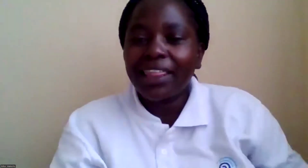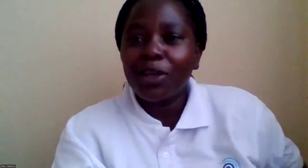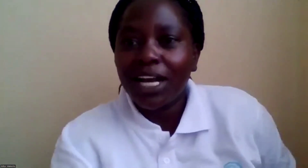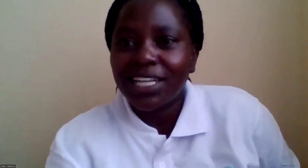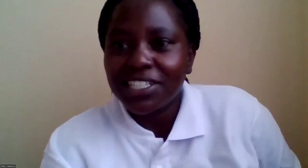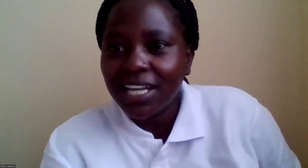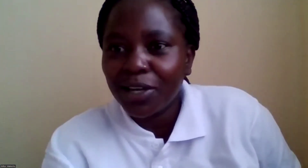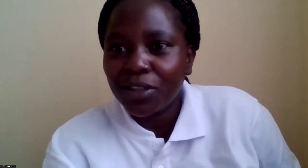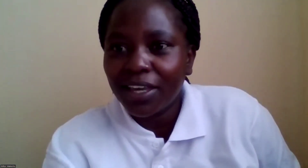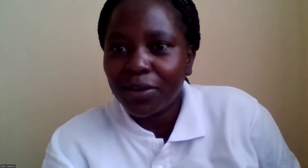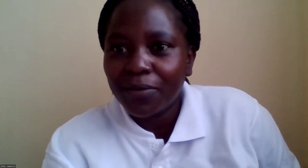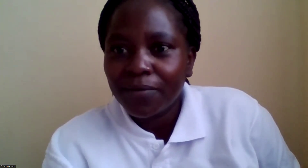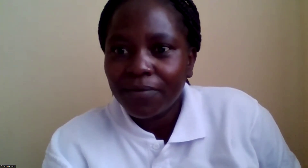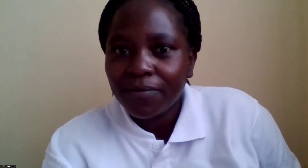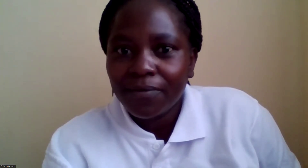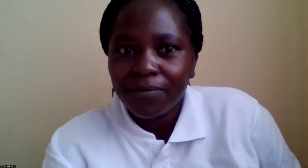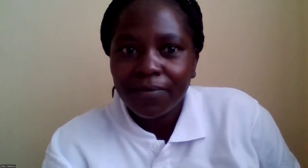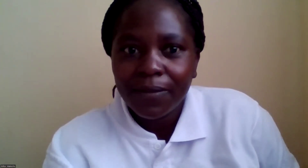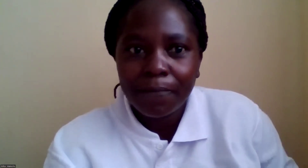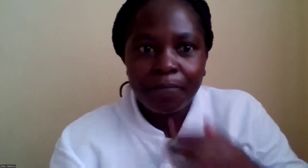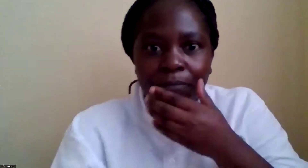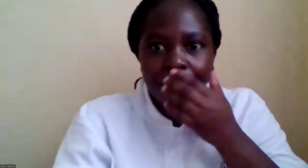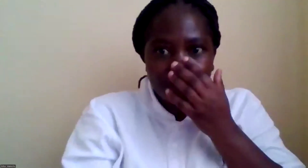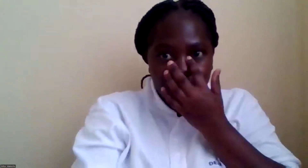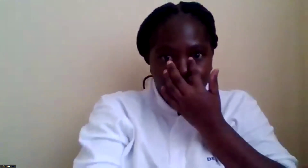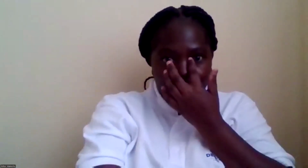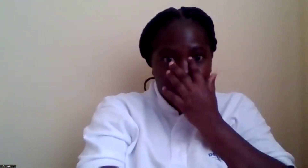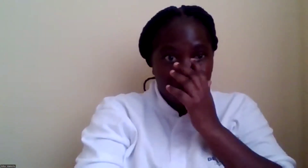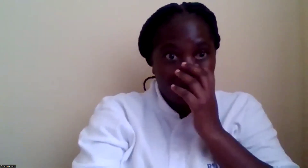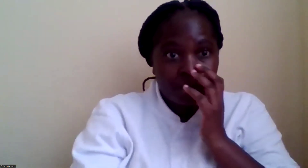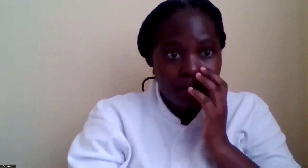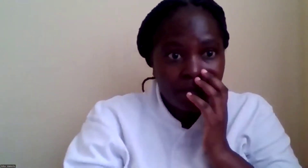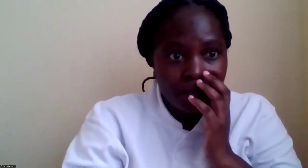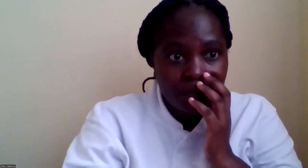You're welcome. Thank you, doctor. She's telling you thank you. Okay. Great.